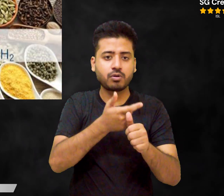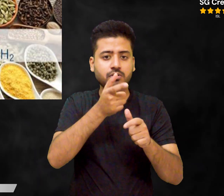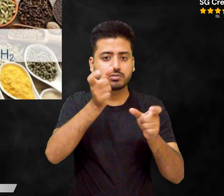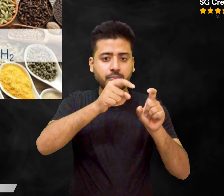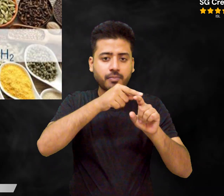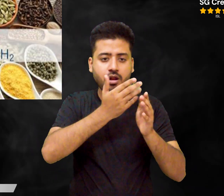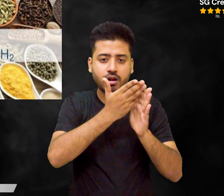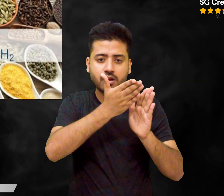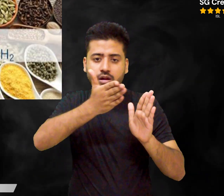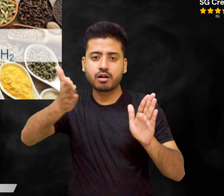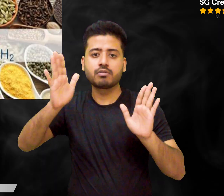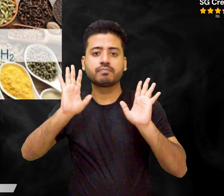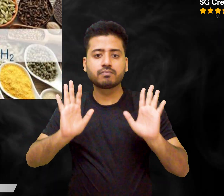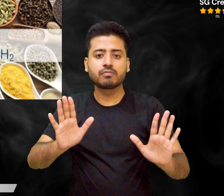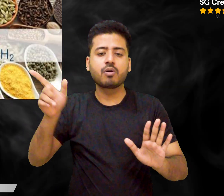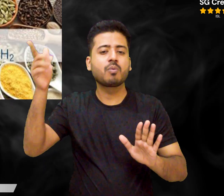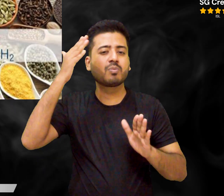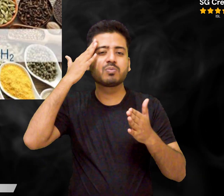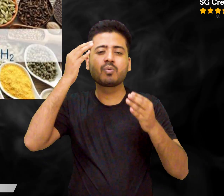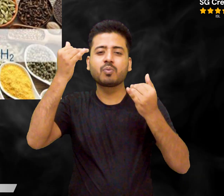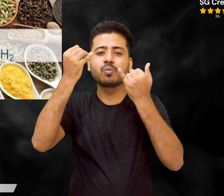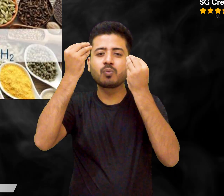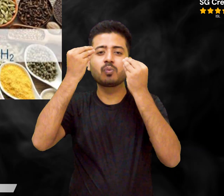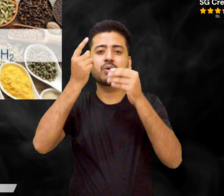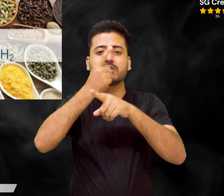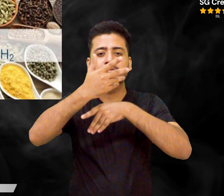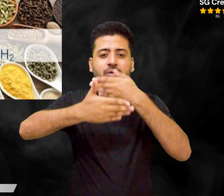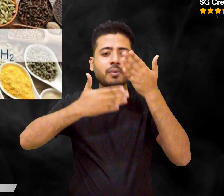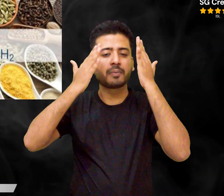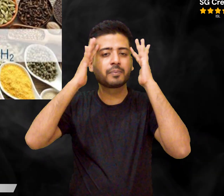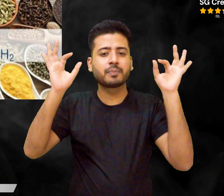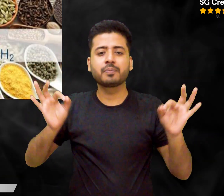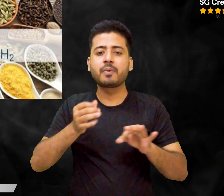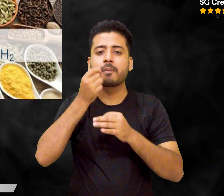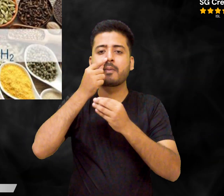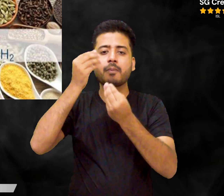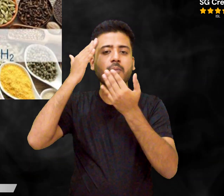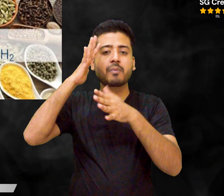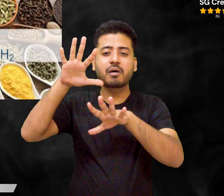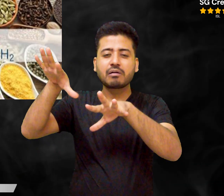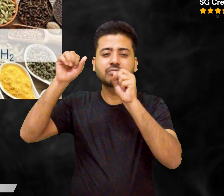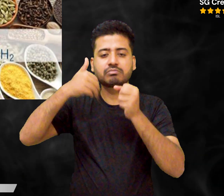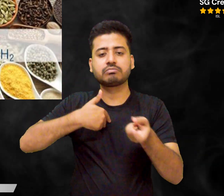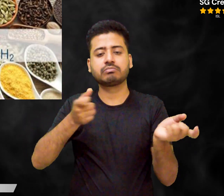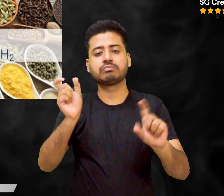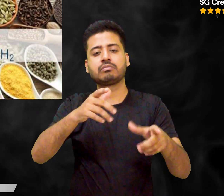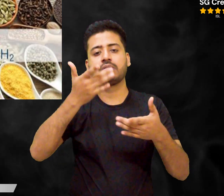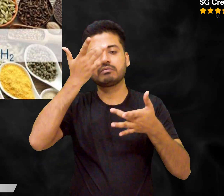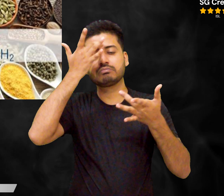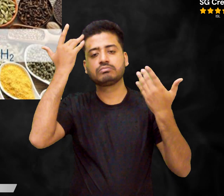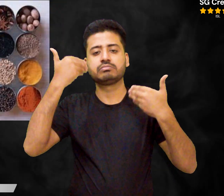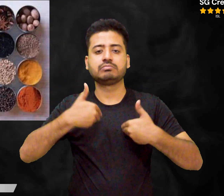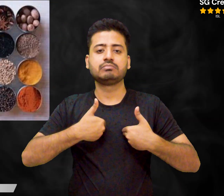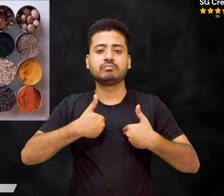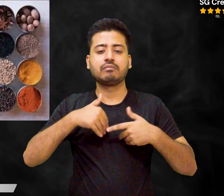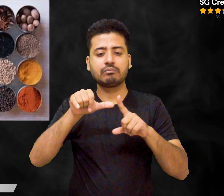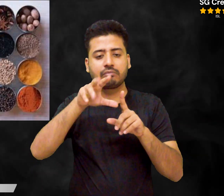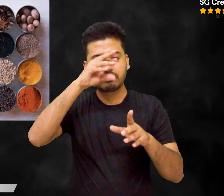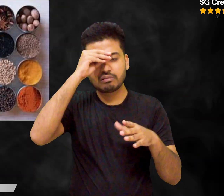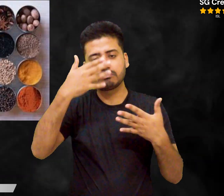gradually adding more is a good strategy. Storage. Freshness matters. Spices lose their potency over time.